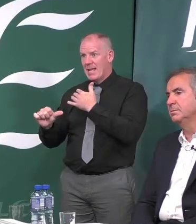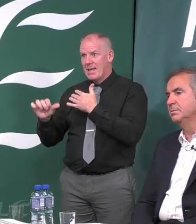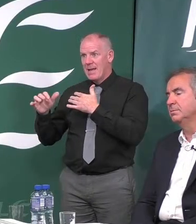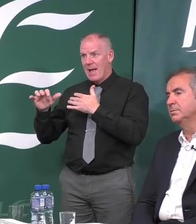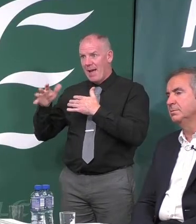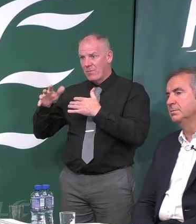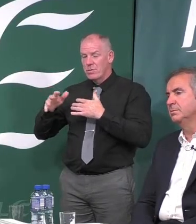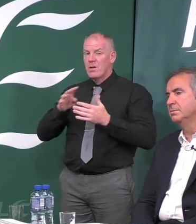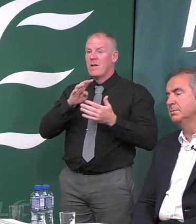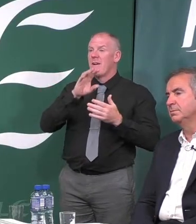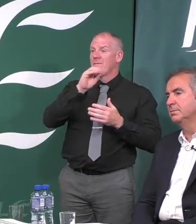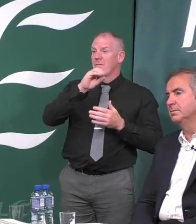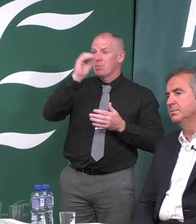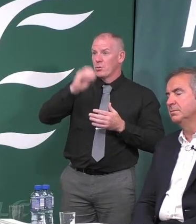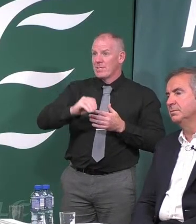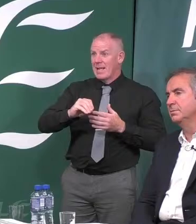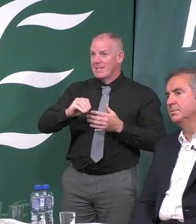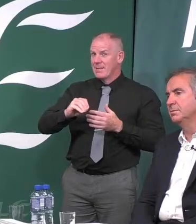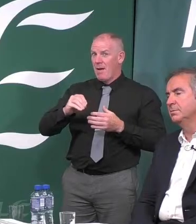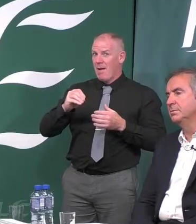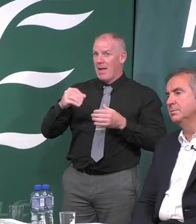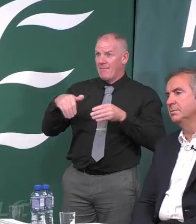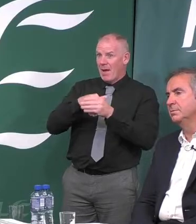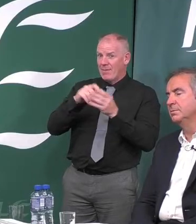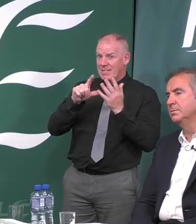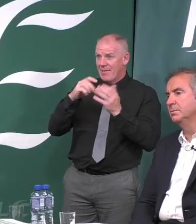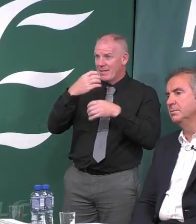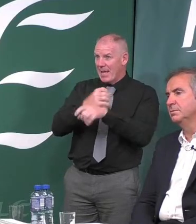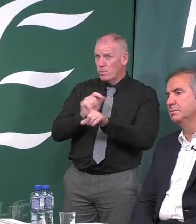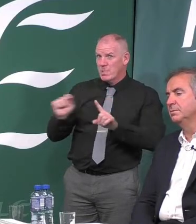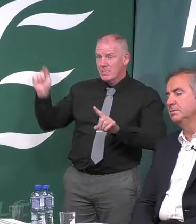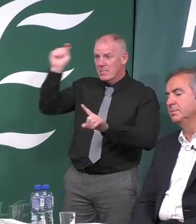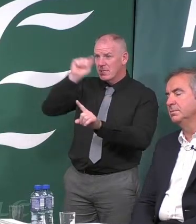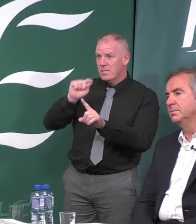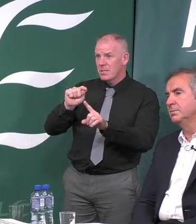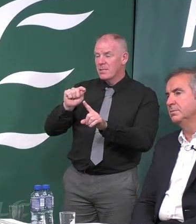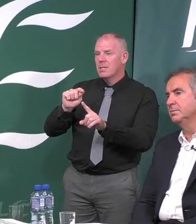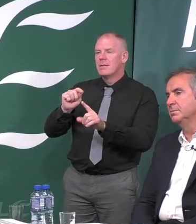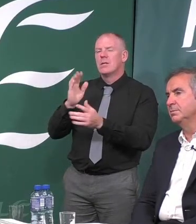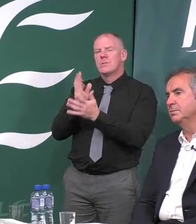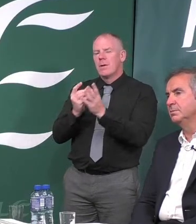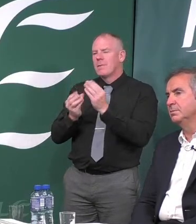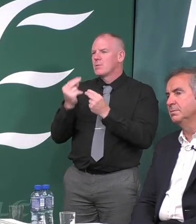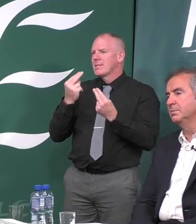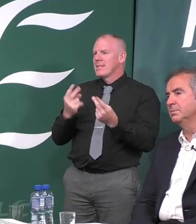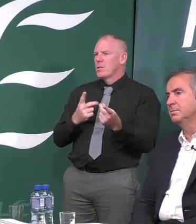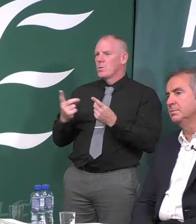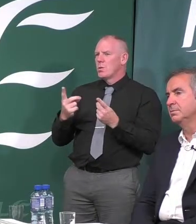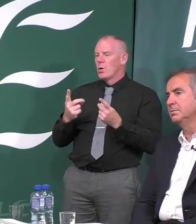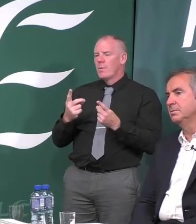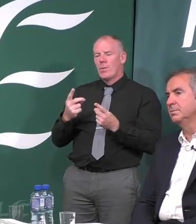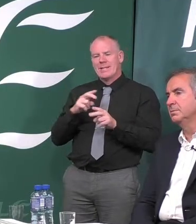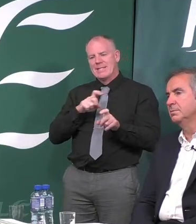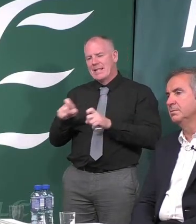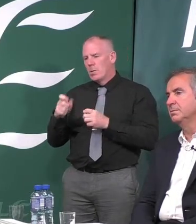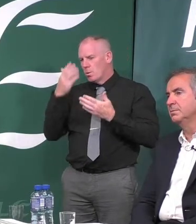17 counties. There is a sense maybe of breaks beginning to take hold, but we won't know for another couple of